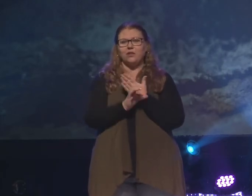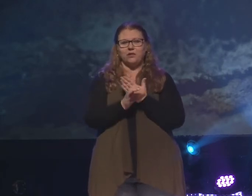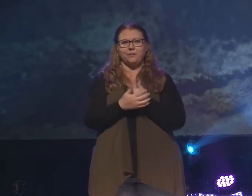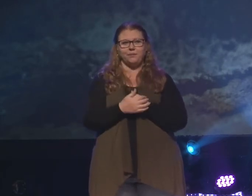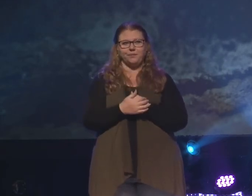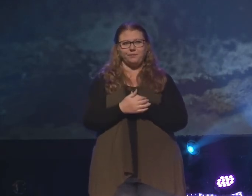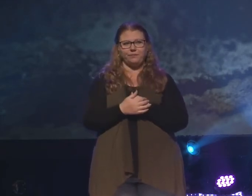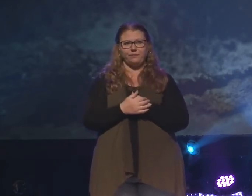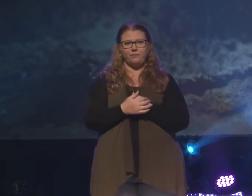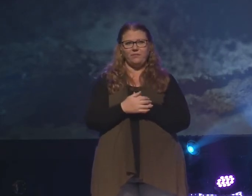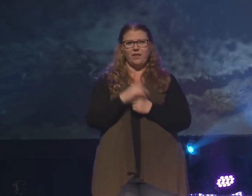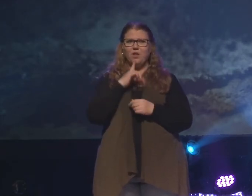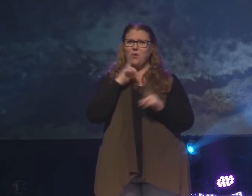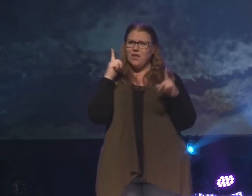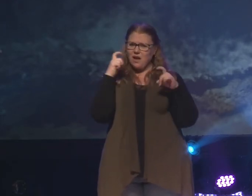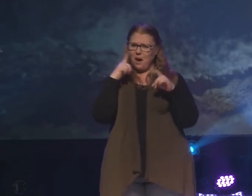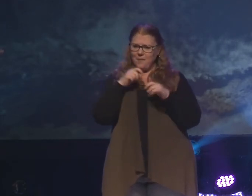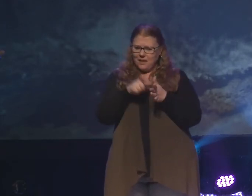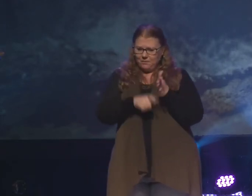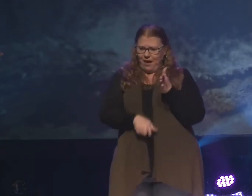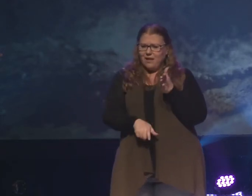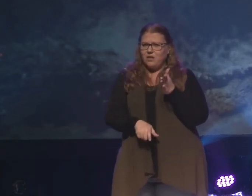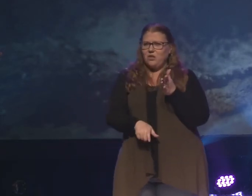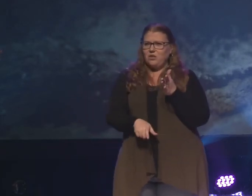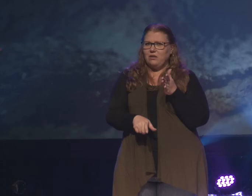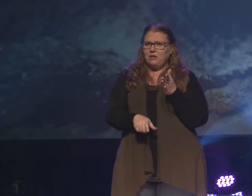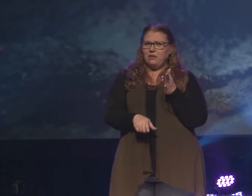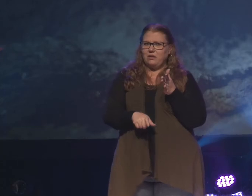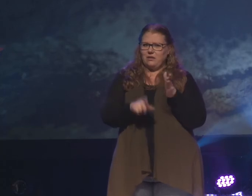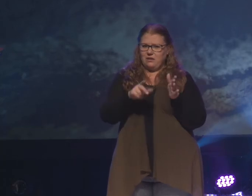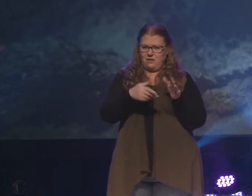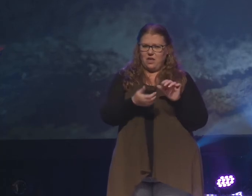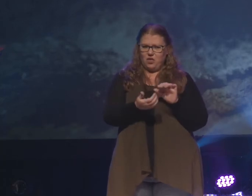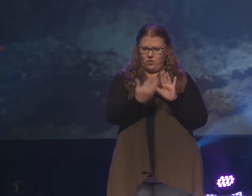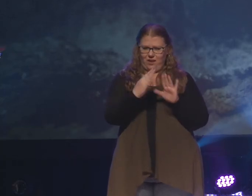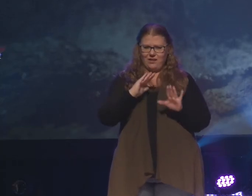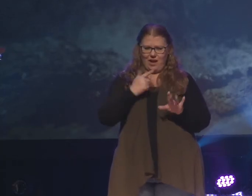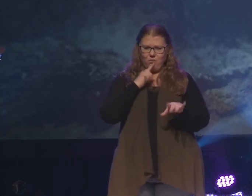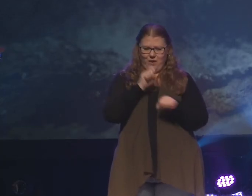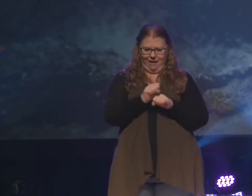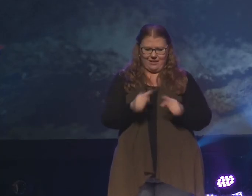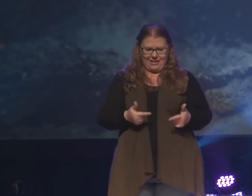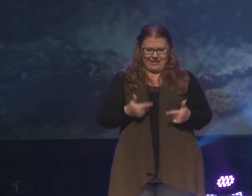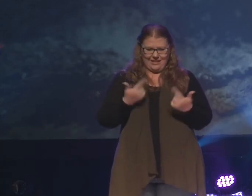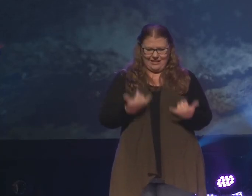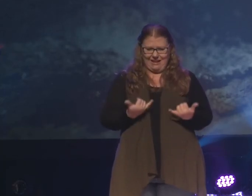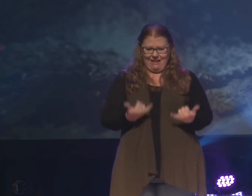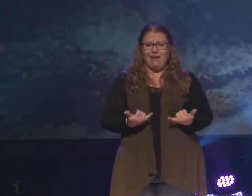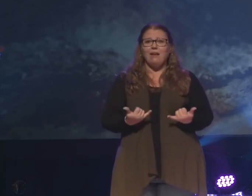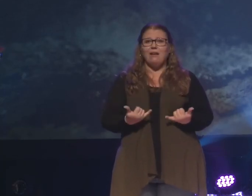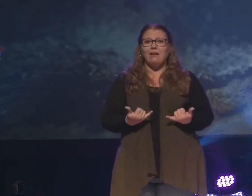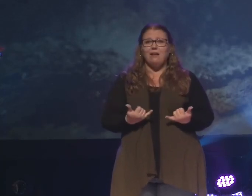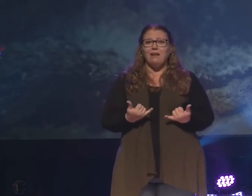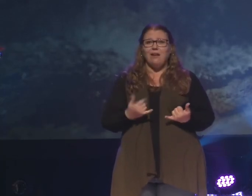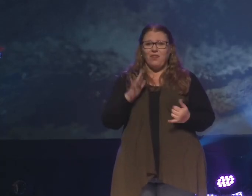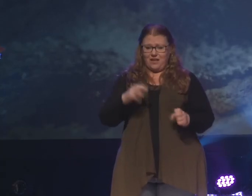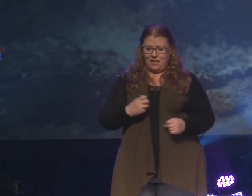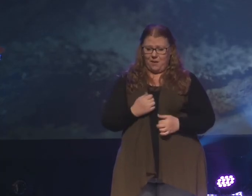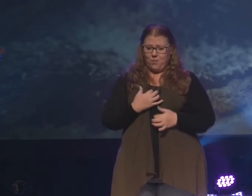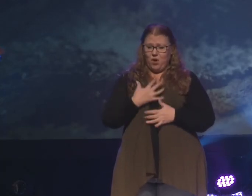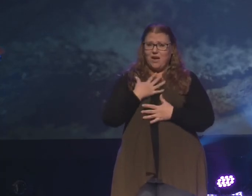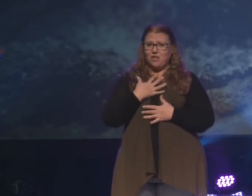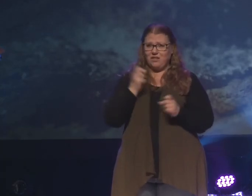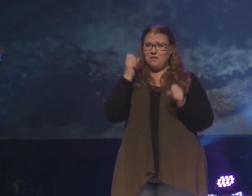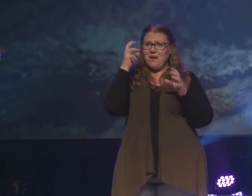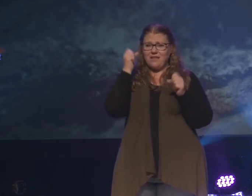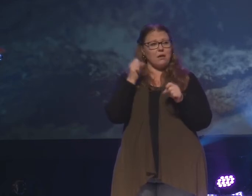These are complex passages that speak to not only our reality today, which is amazing, that's the inspiration behind